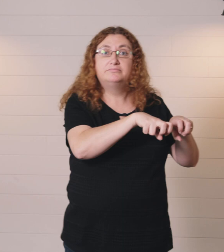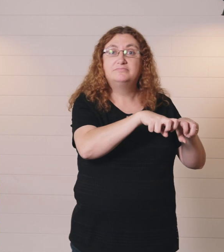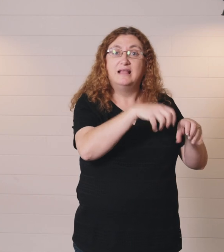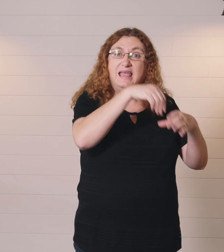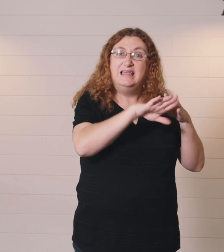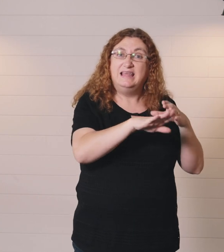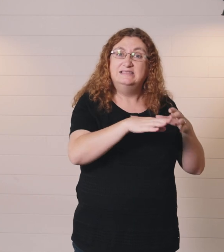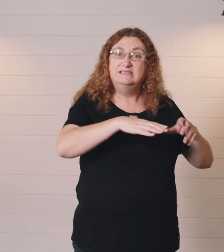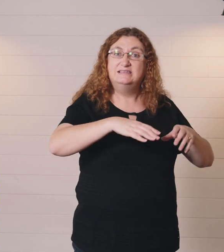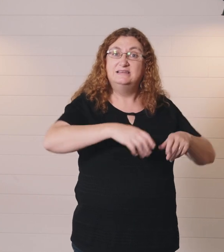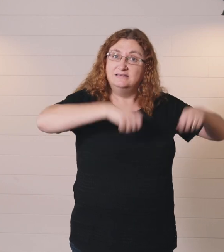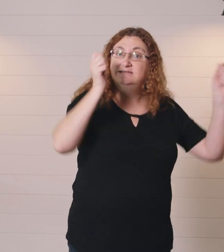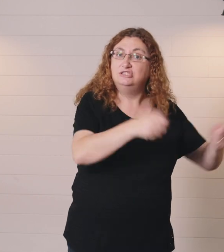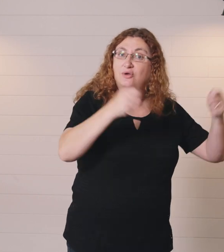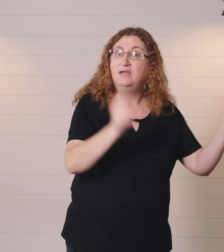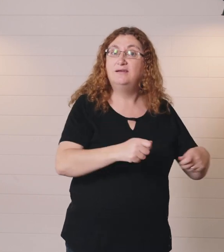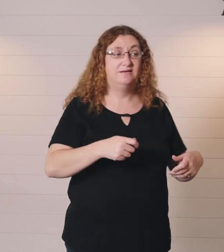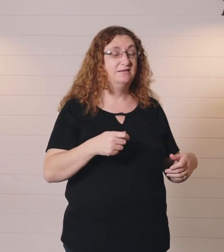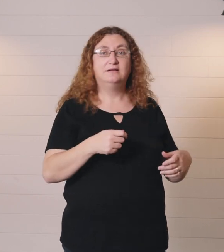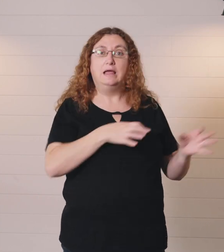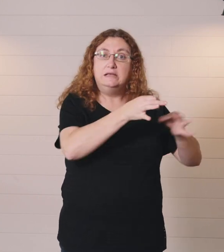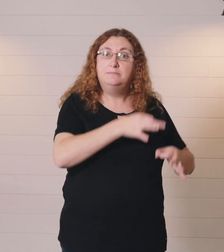Jesus to him. How do these things happen?